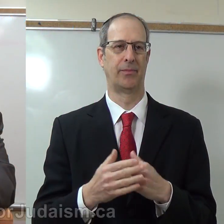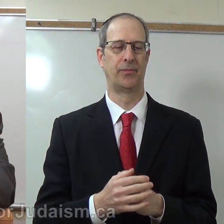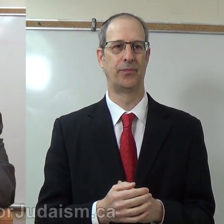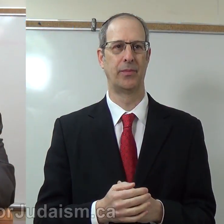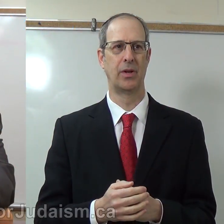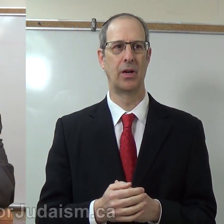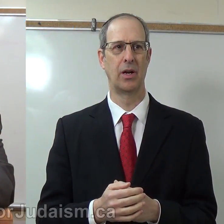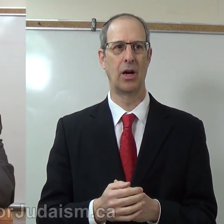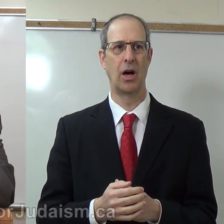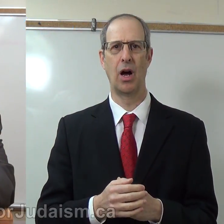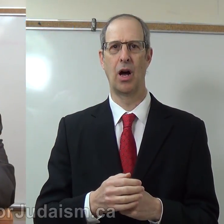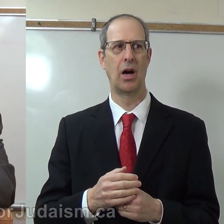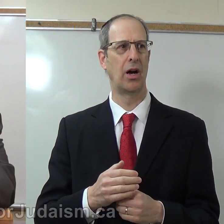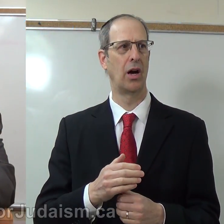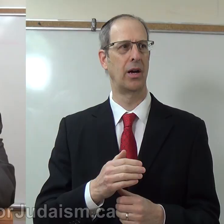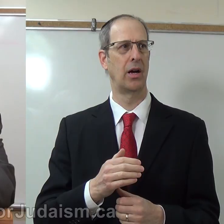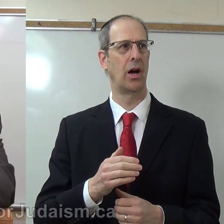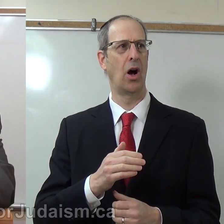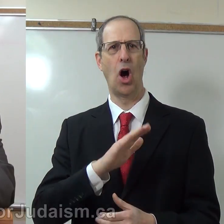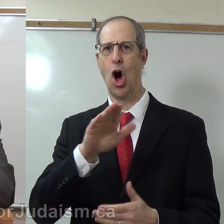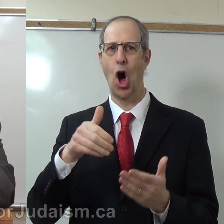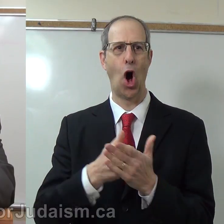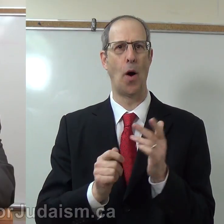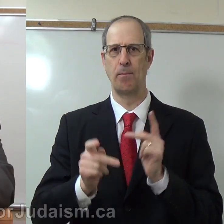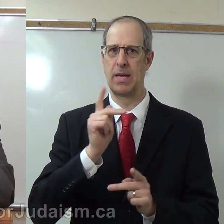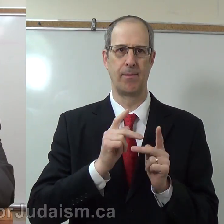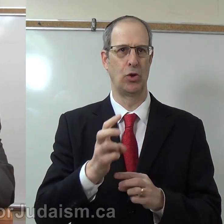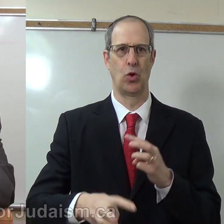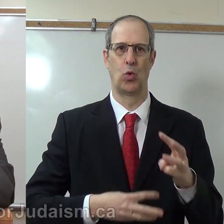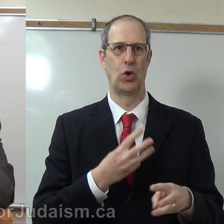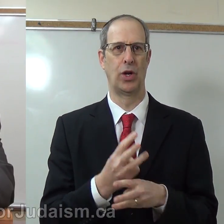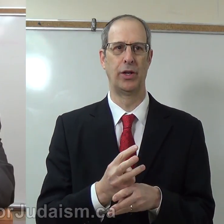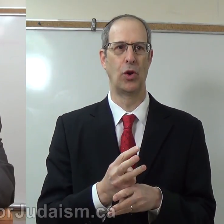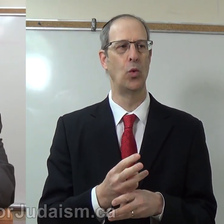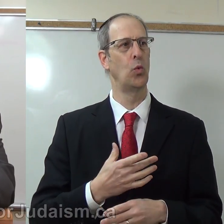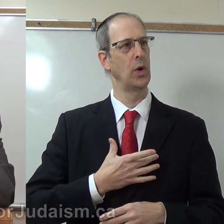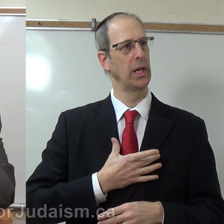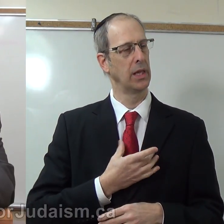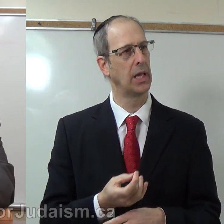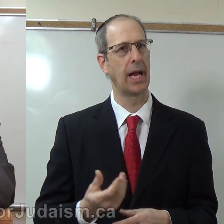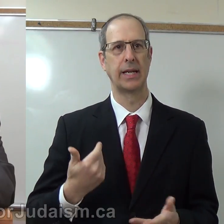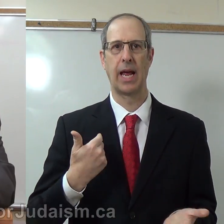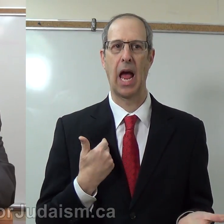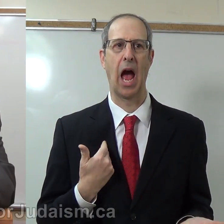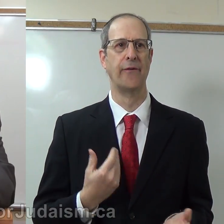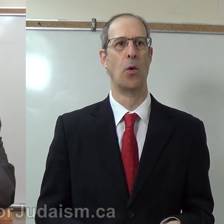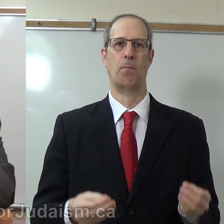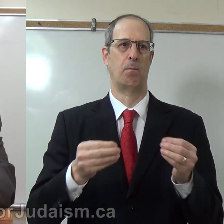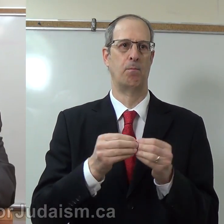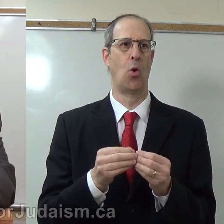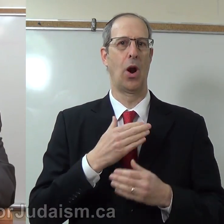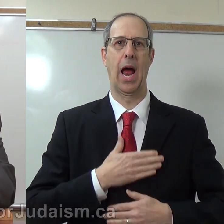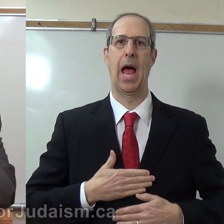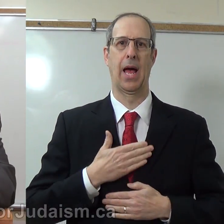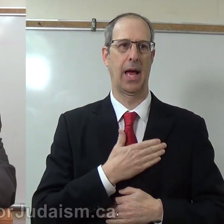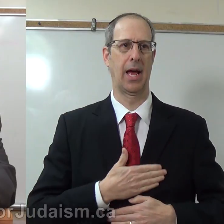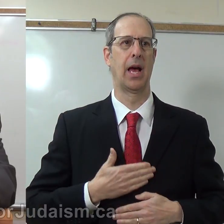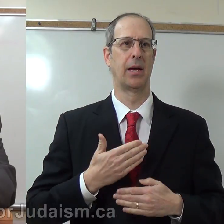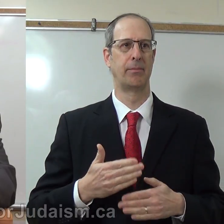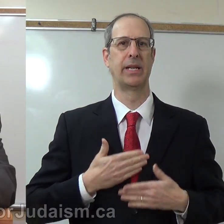Every person in the world would like to have more happiness in life.